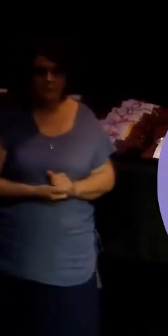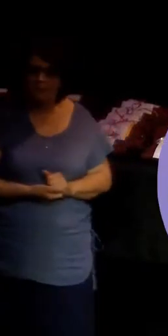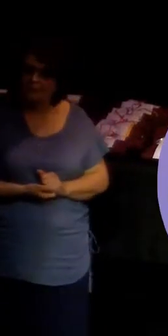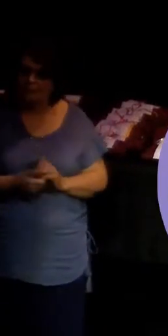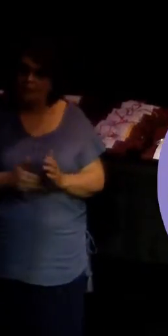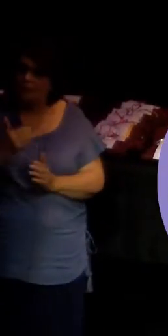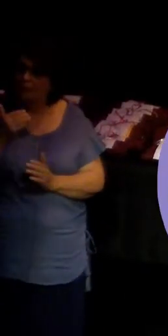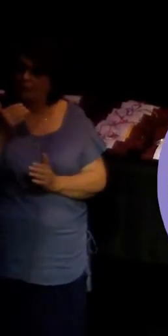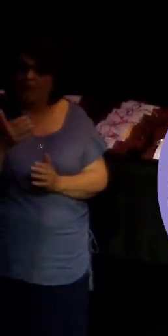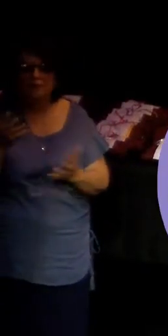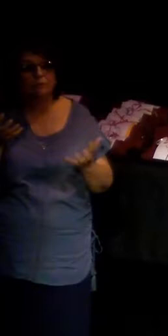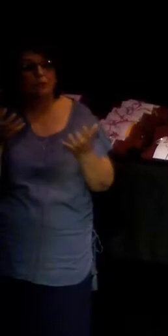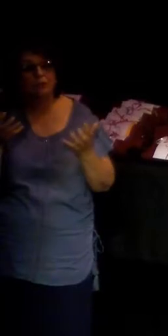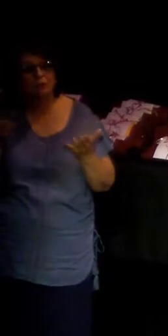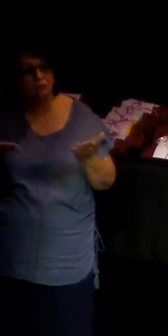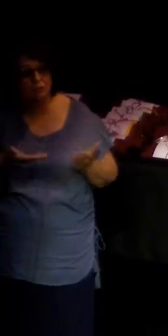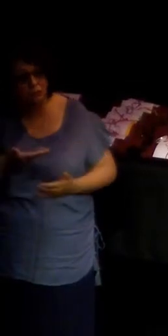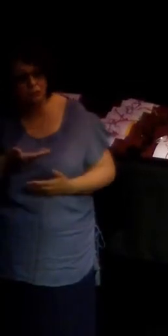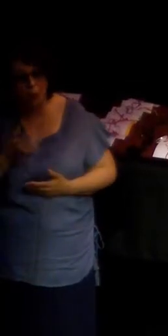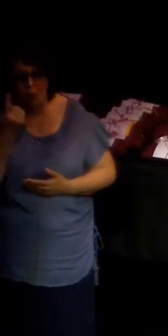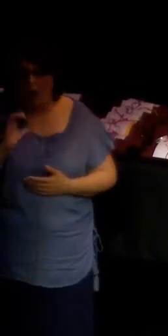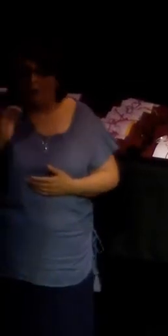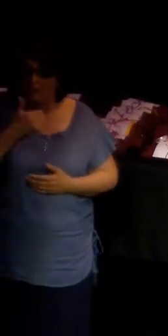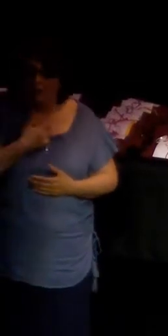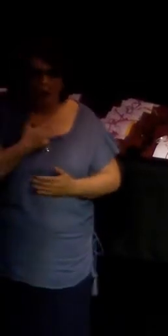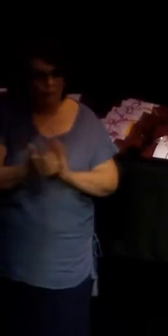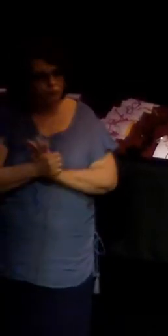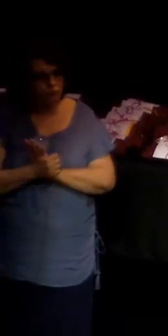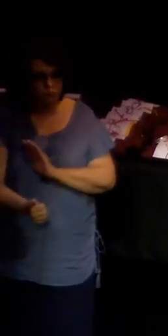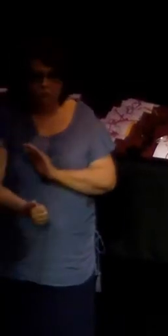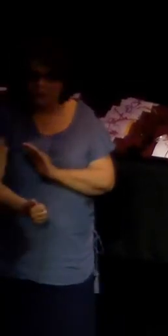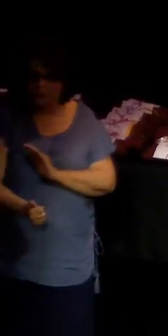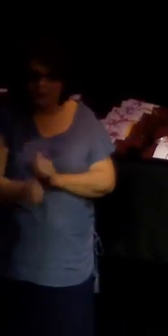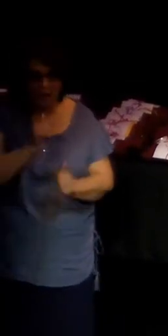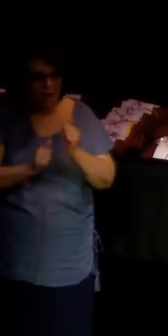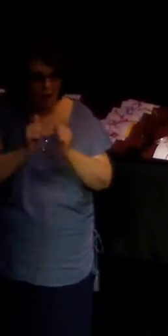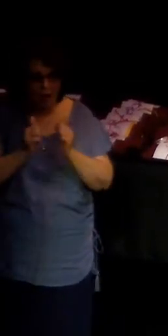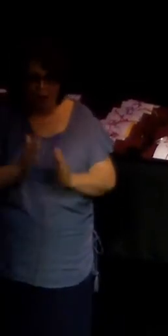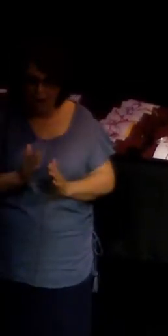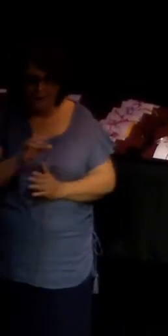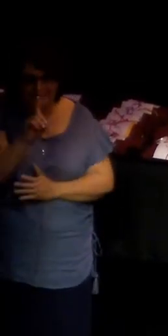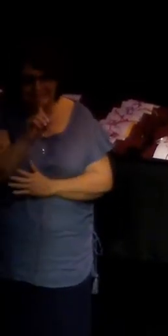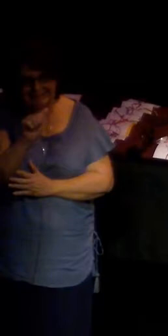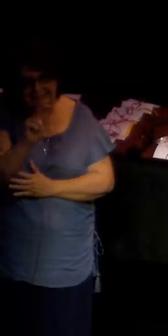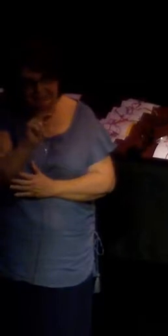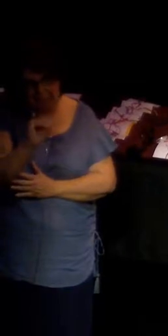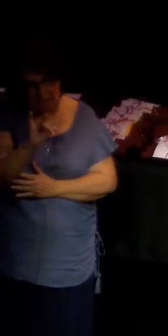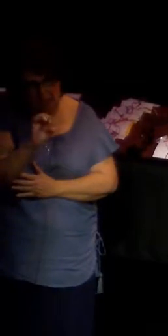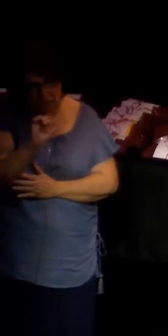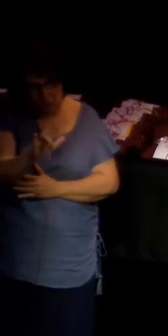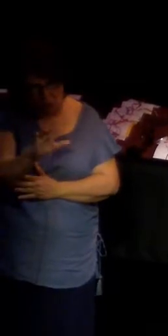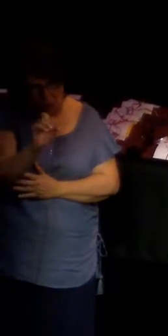I would next like to introduce one of our talented and performing artists, Daniel Cortez. Please come